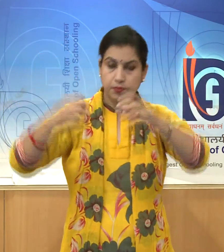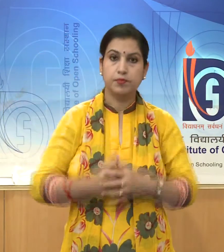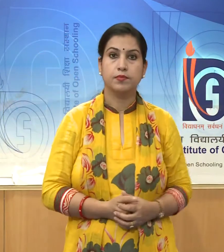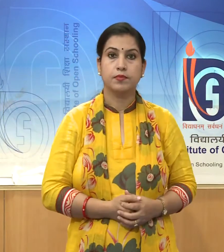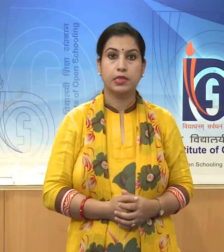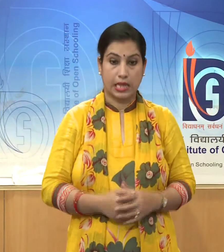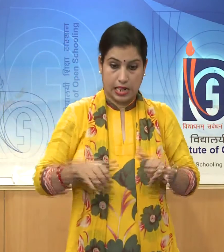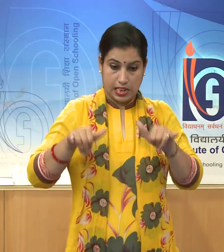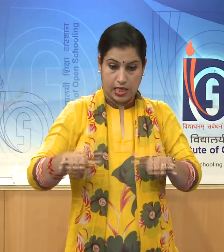landscape,